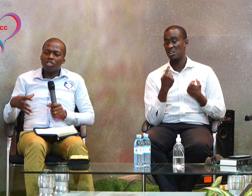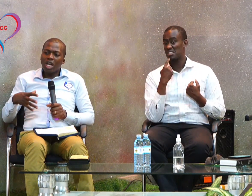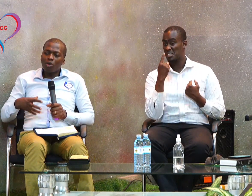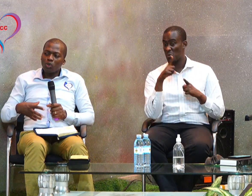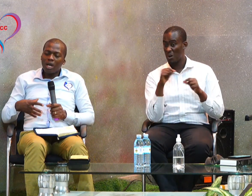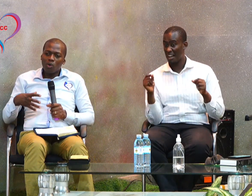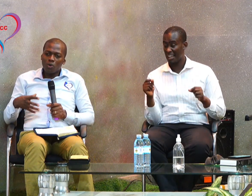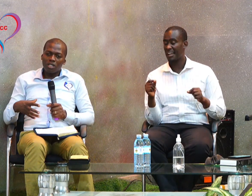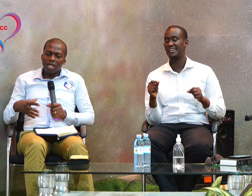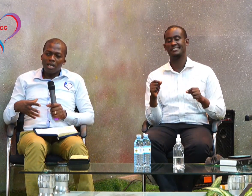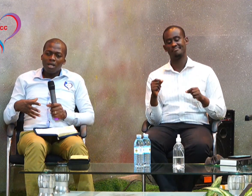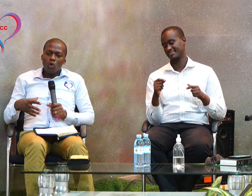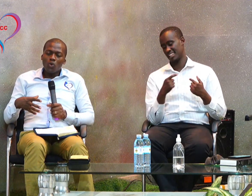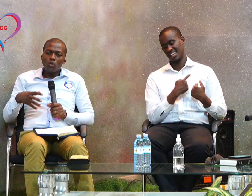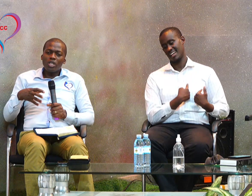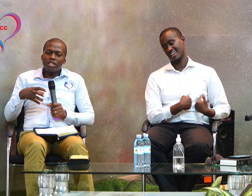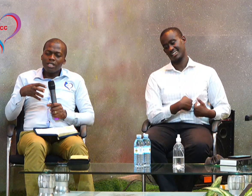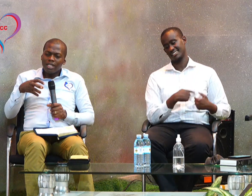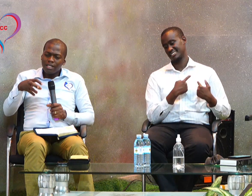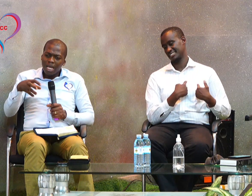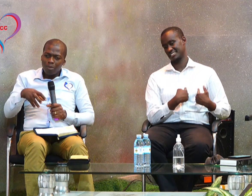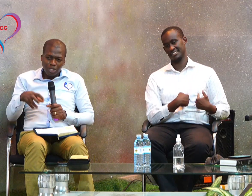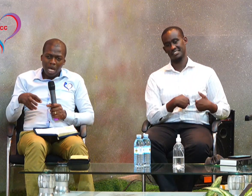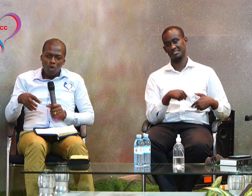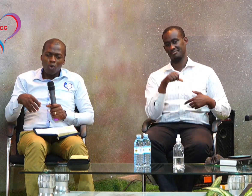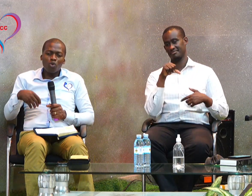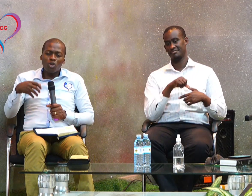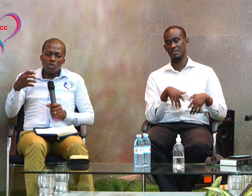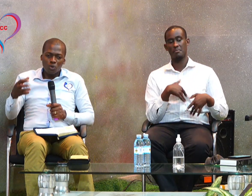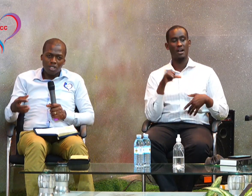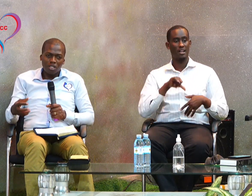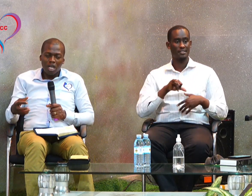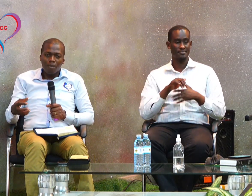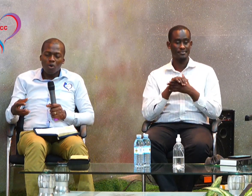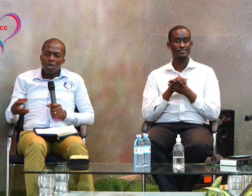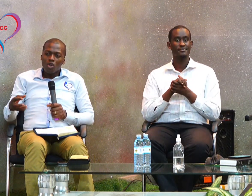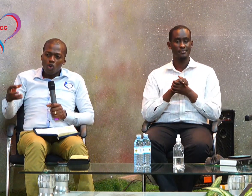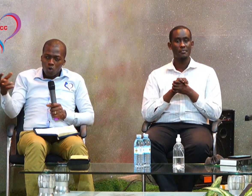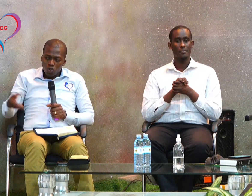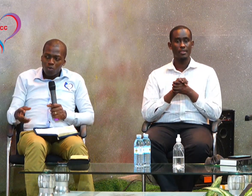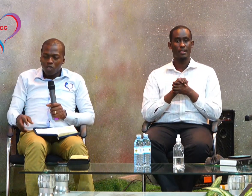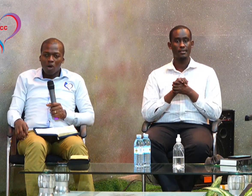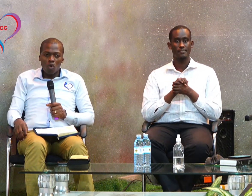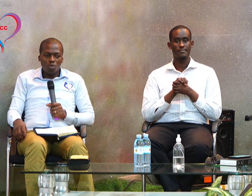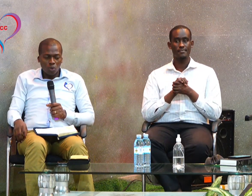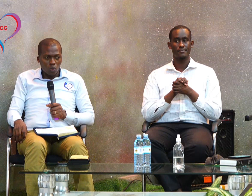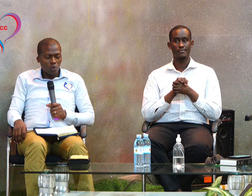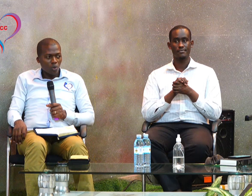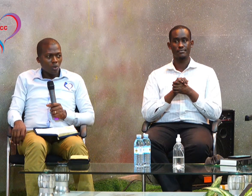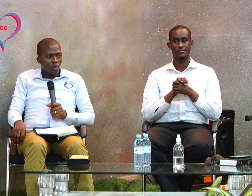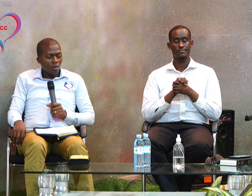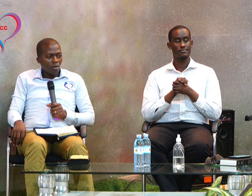n'olumu ekigambo choyagala okukozesa ononye ekisaamusaamu kuba olumu oyinza okukozesa ekigambo n'okosa omutima